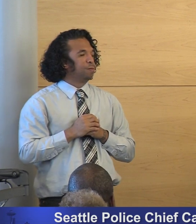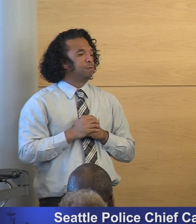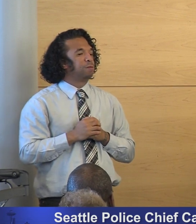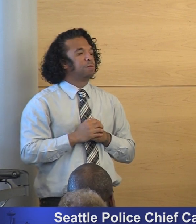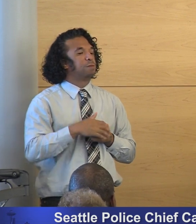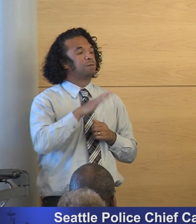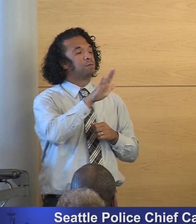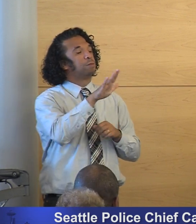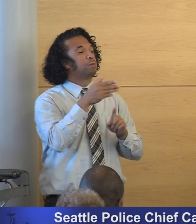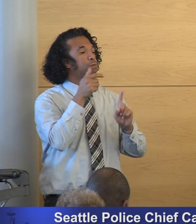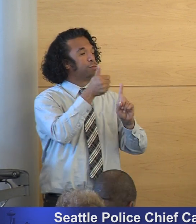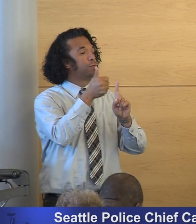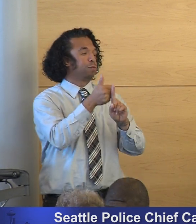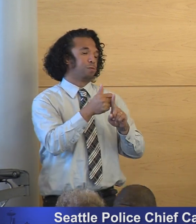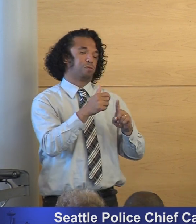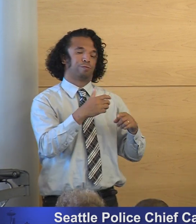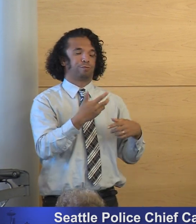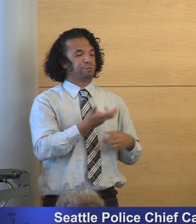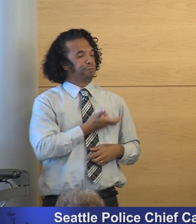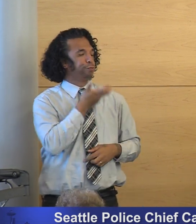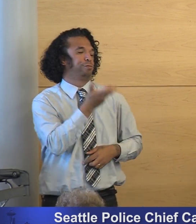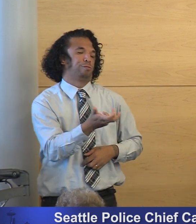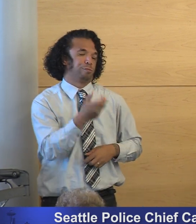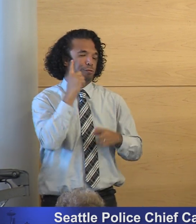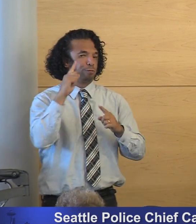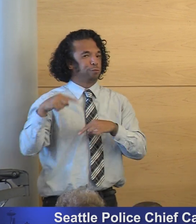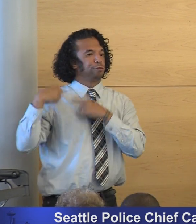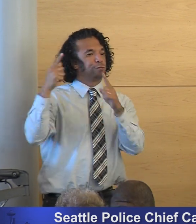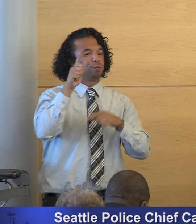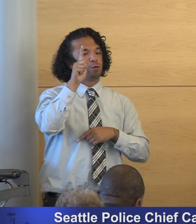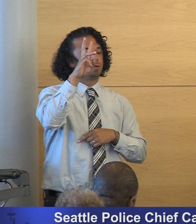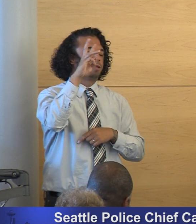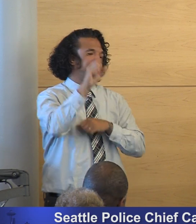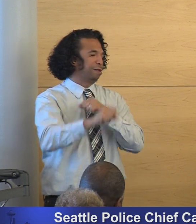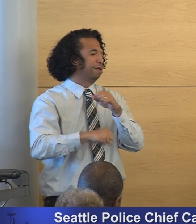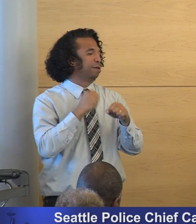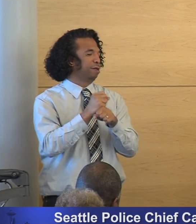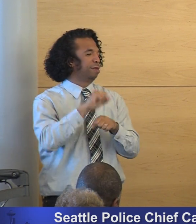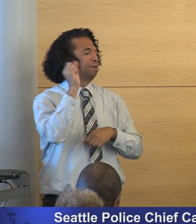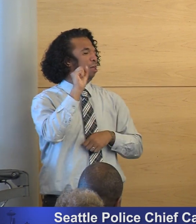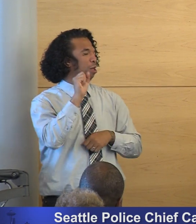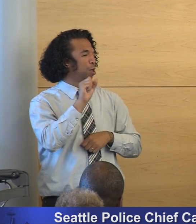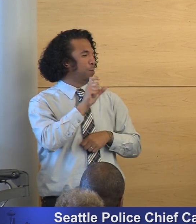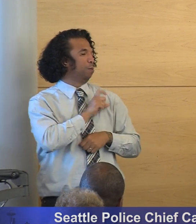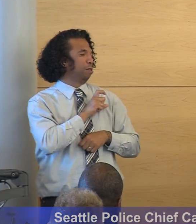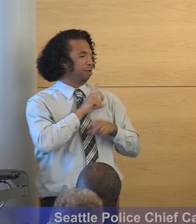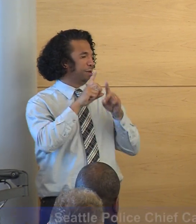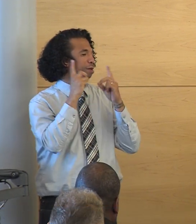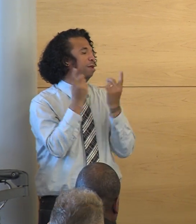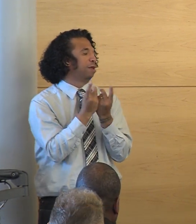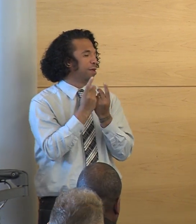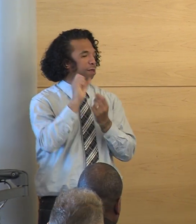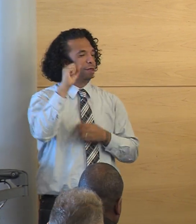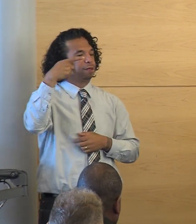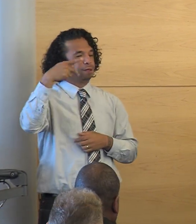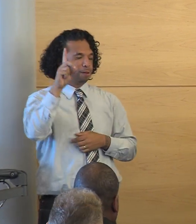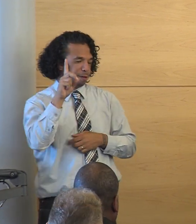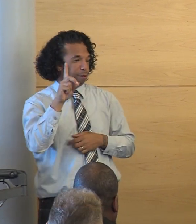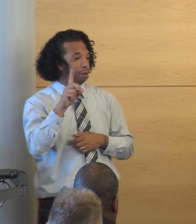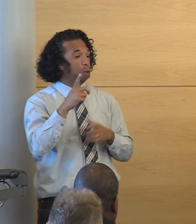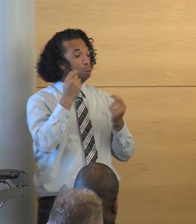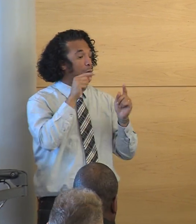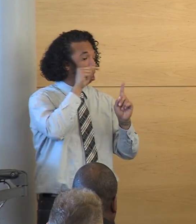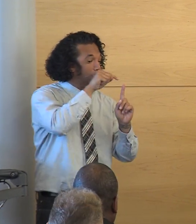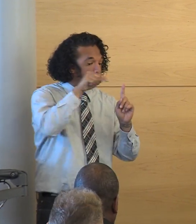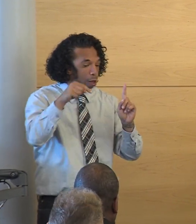She's worked her heart out for 26 years in the Seattle Police Department. There's no part of the department she doesn't know